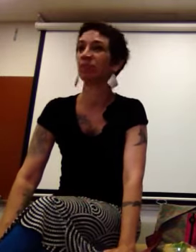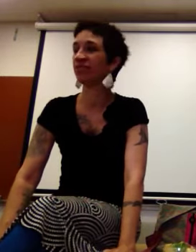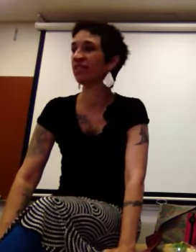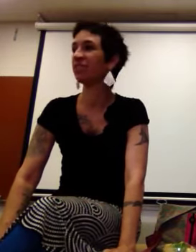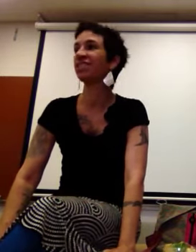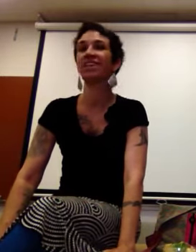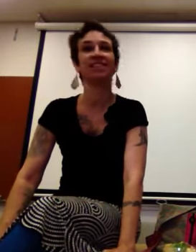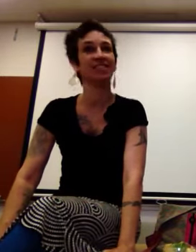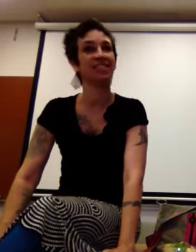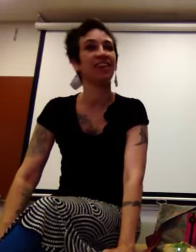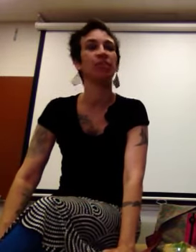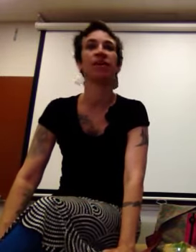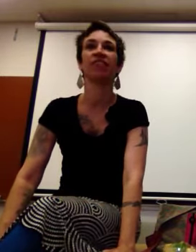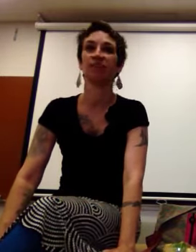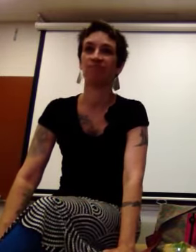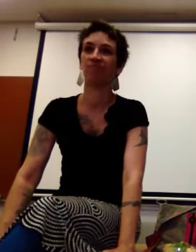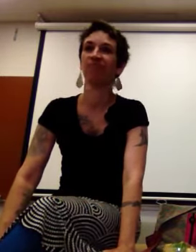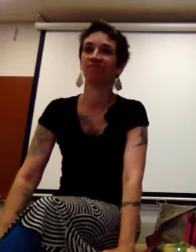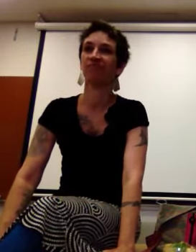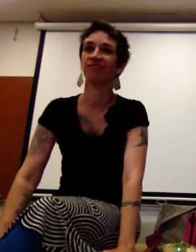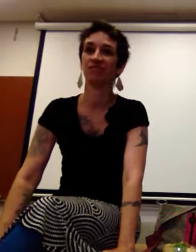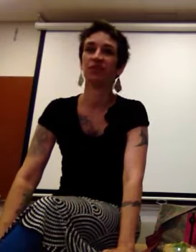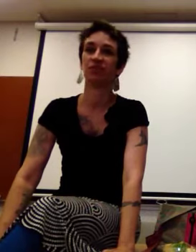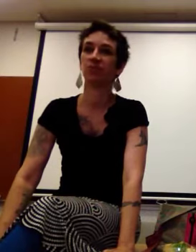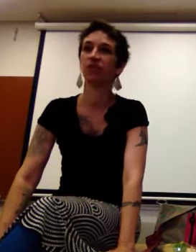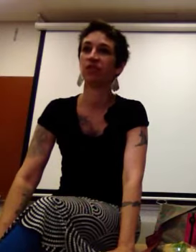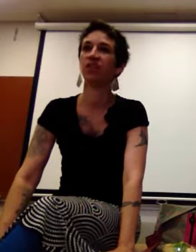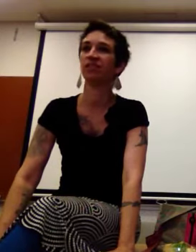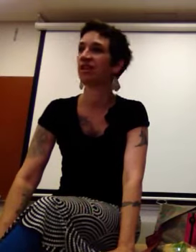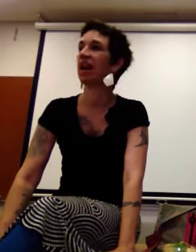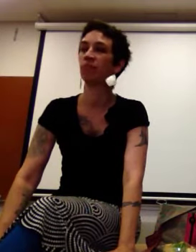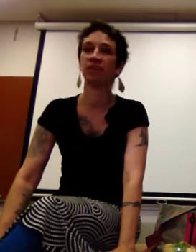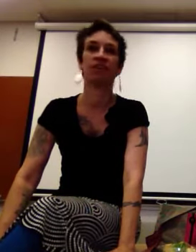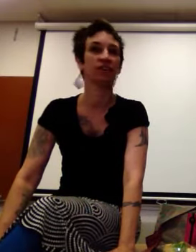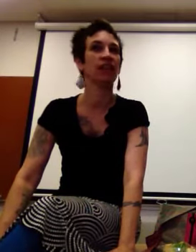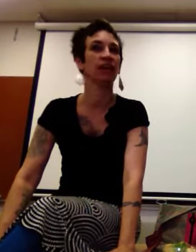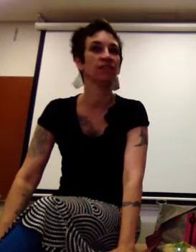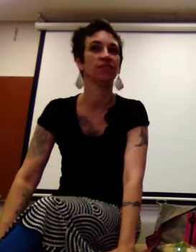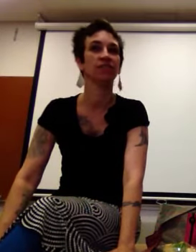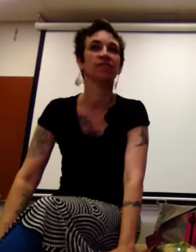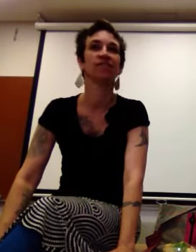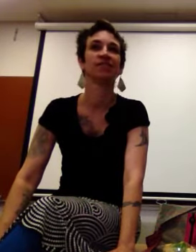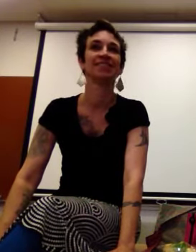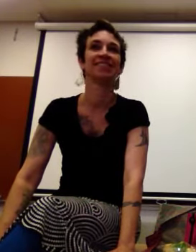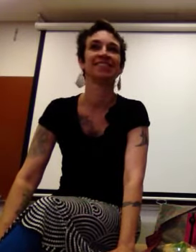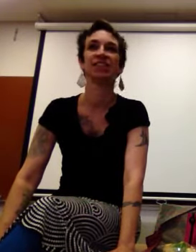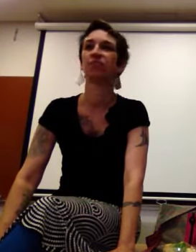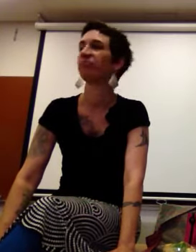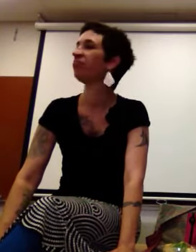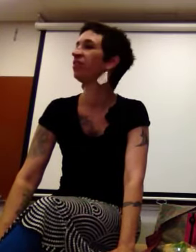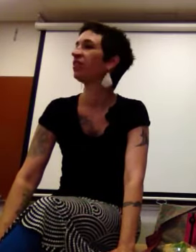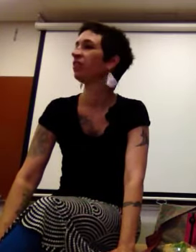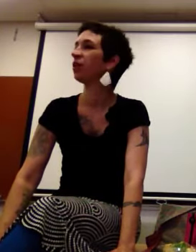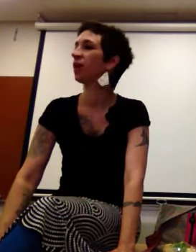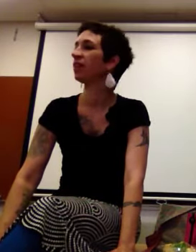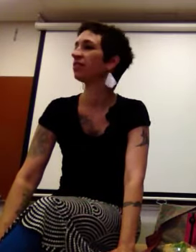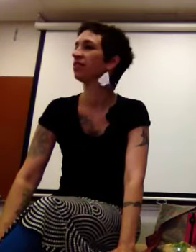examples. I'm excited to talk about them. There were some good things that happened in our class. So, okay.